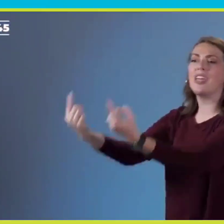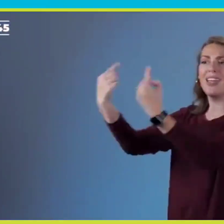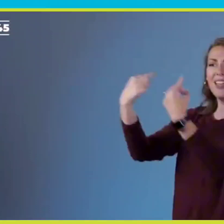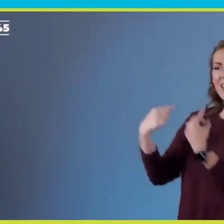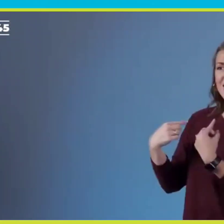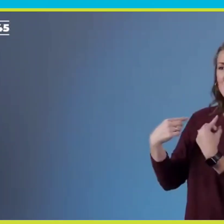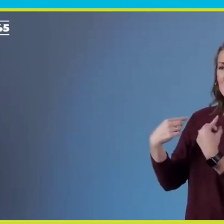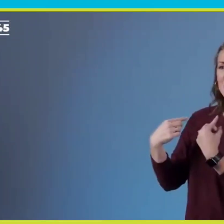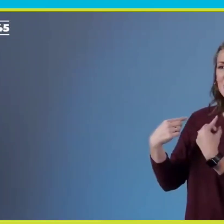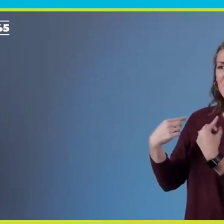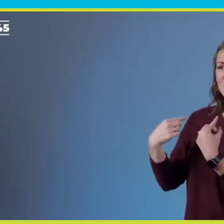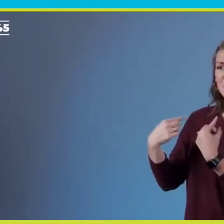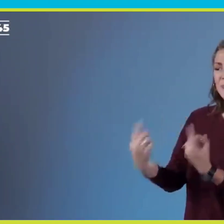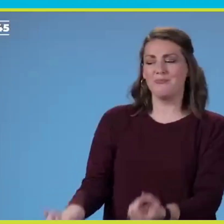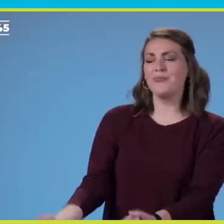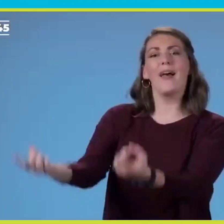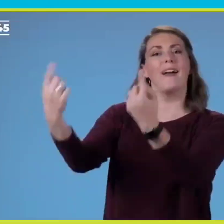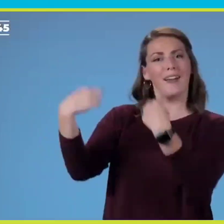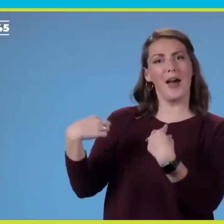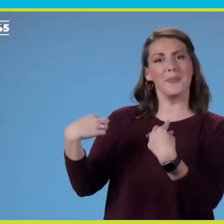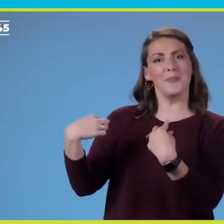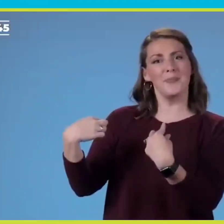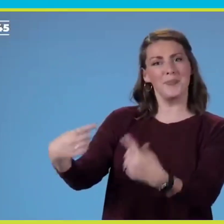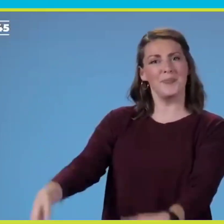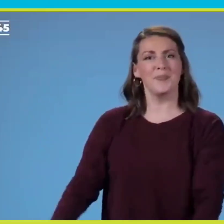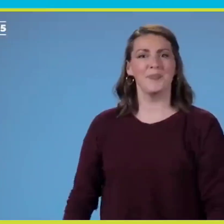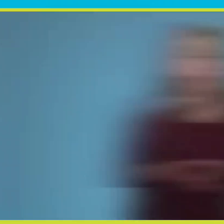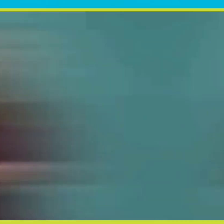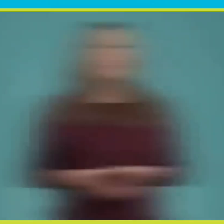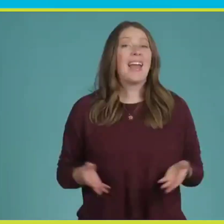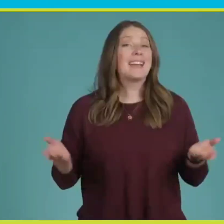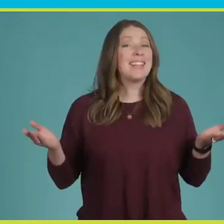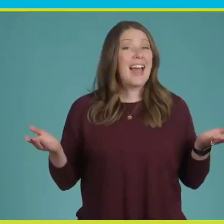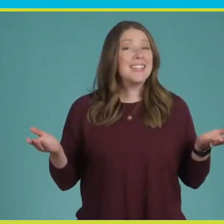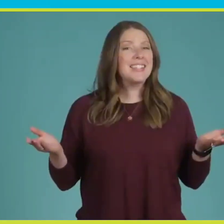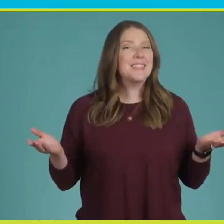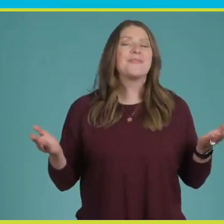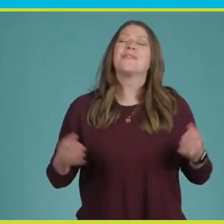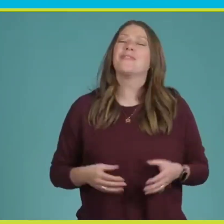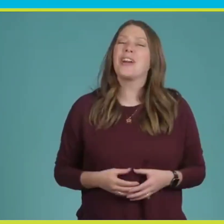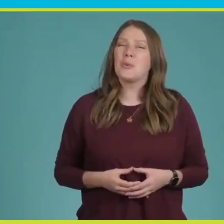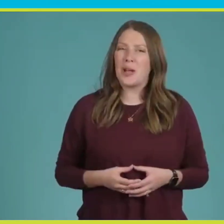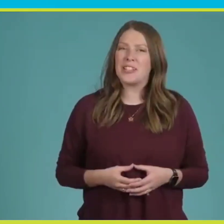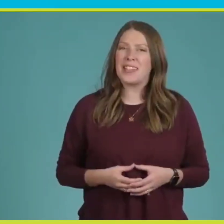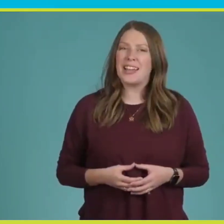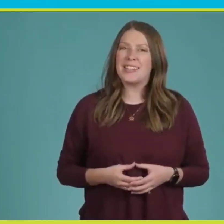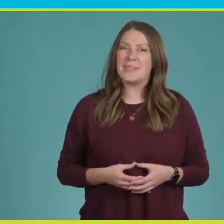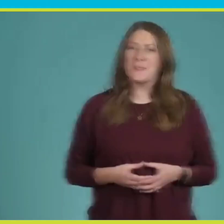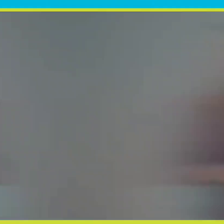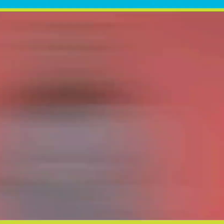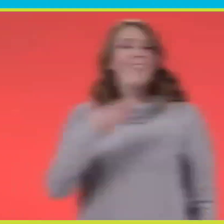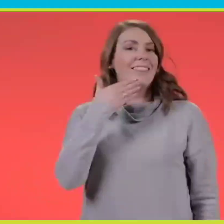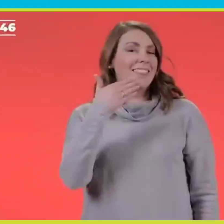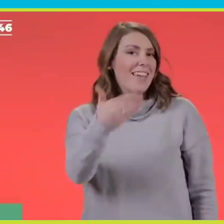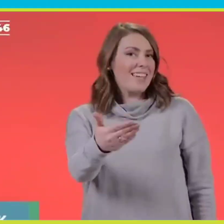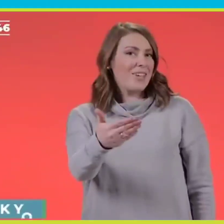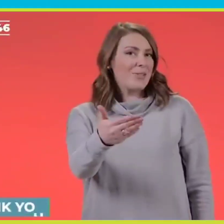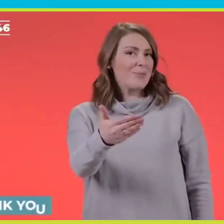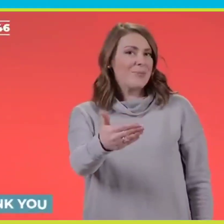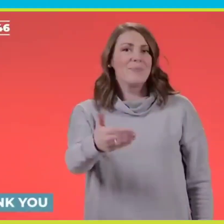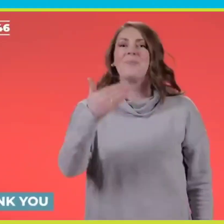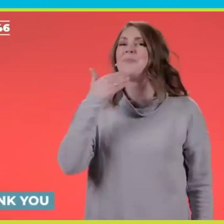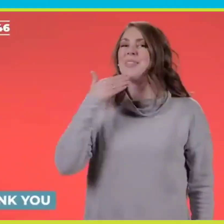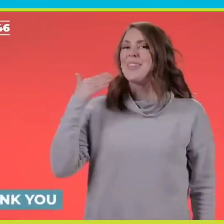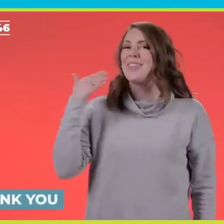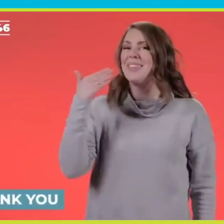but moving in towards yourself. Come. And last, farewell signs. Thank